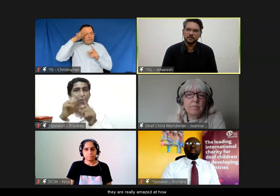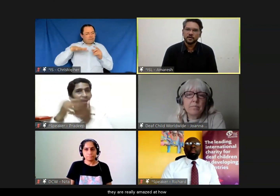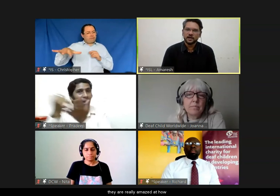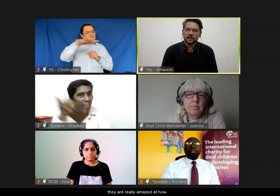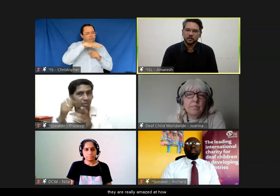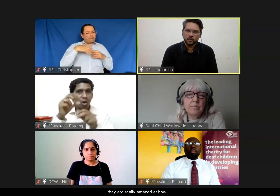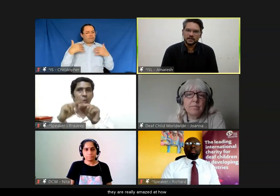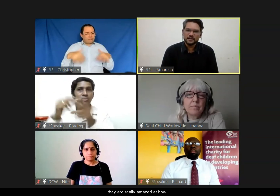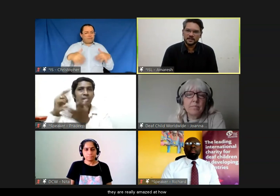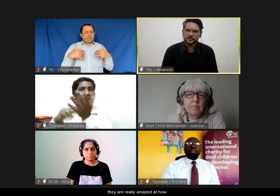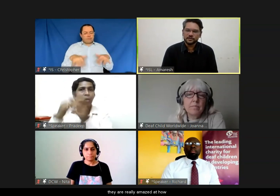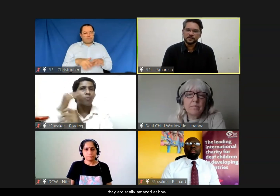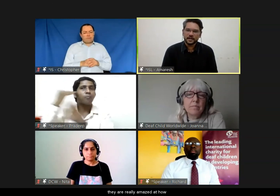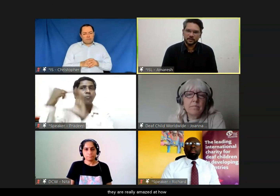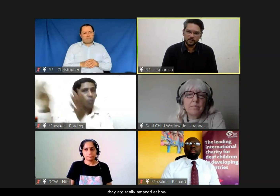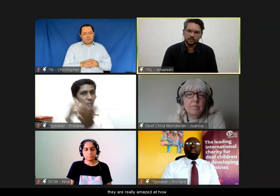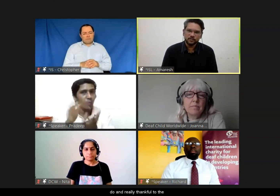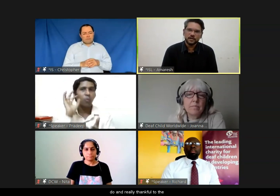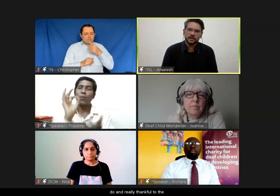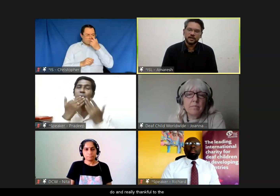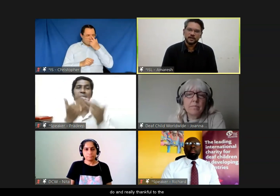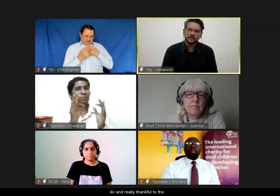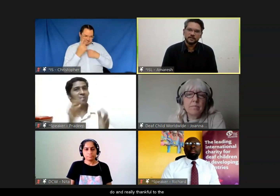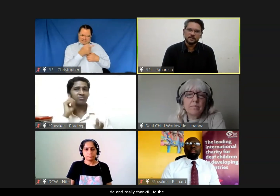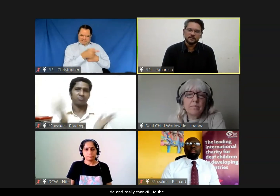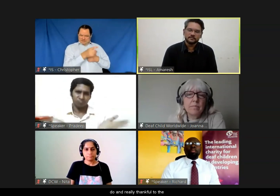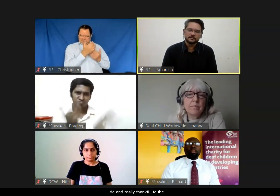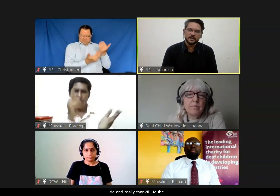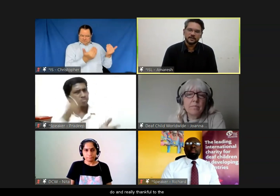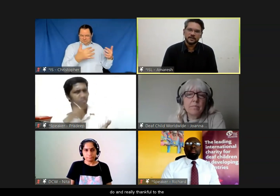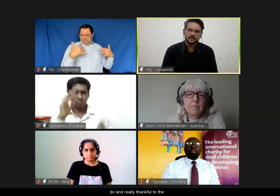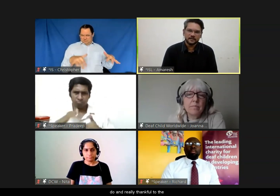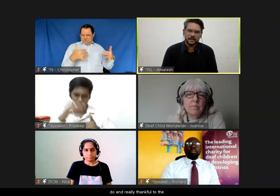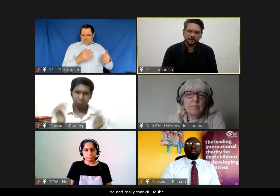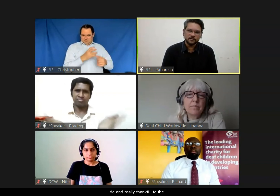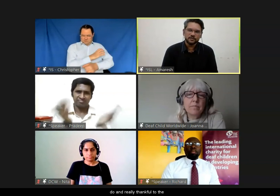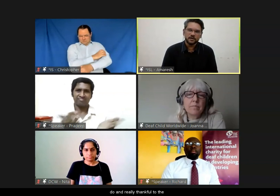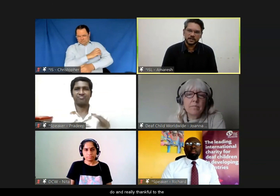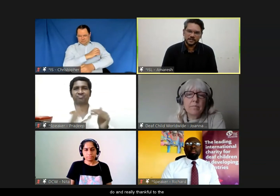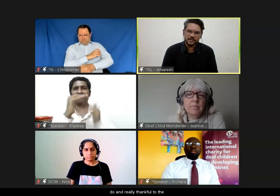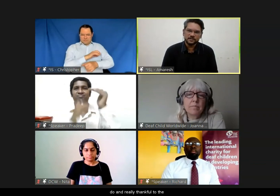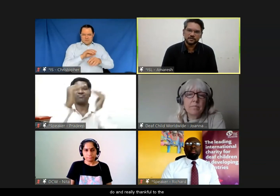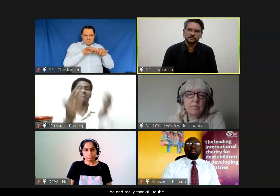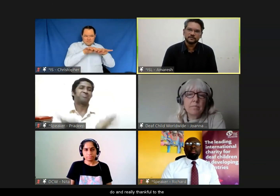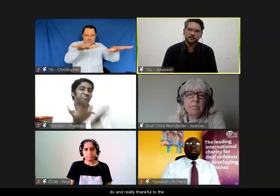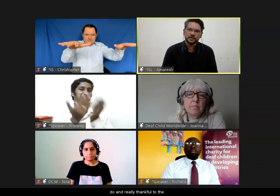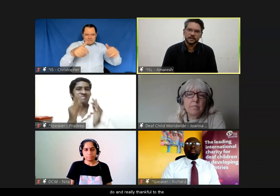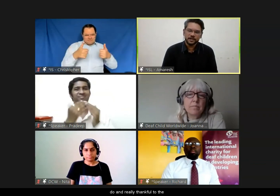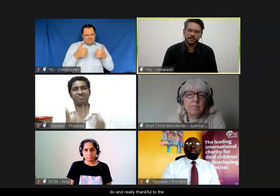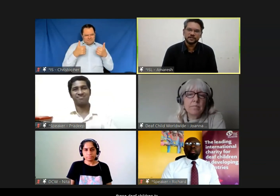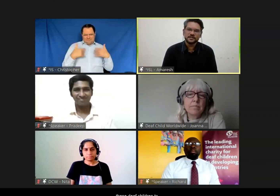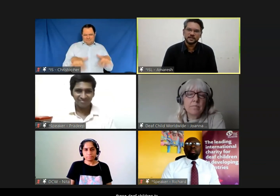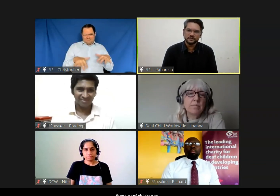at how well these deaf children can do. And they're really thankful to the organization